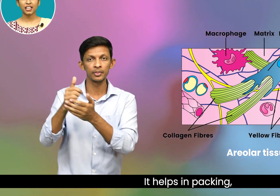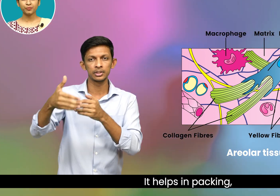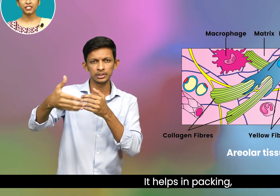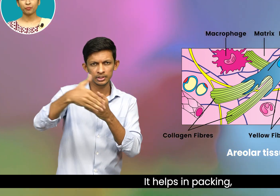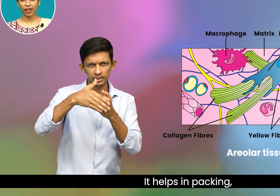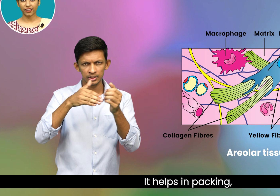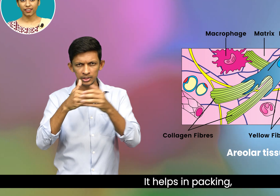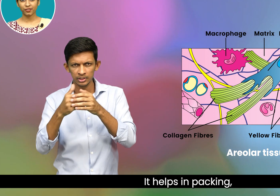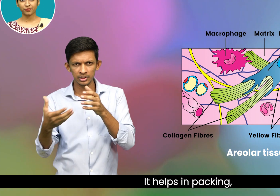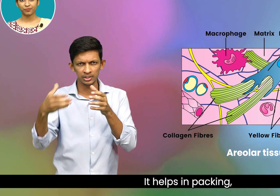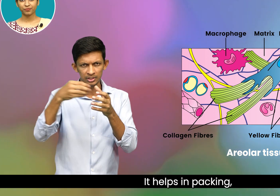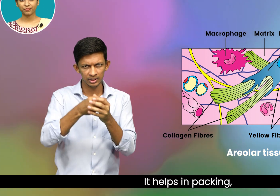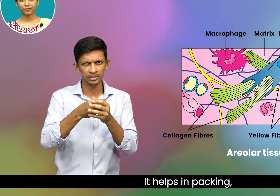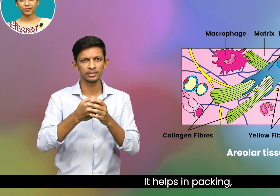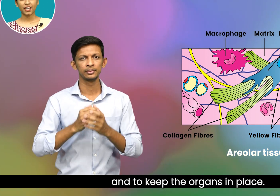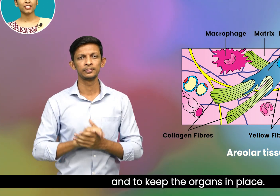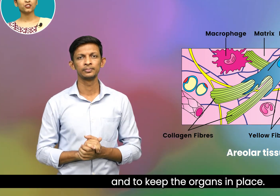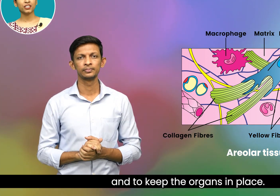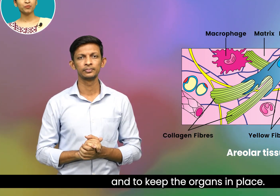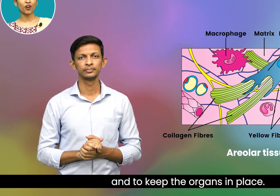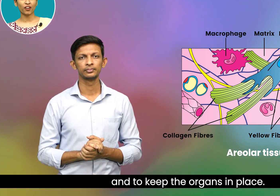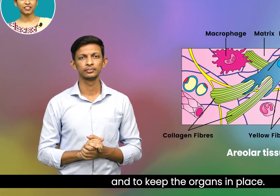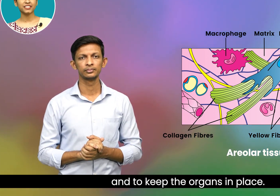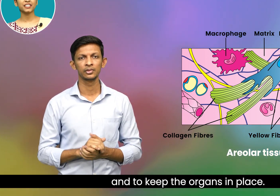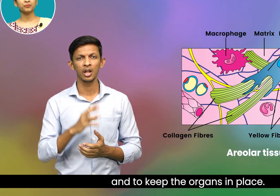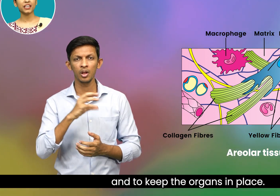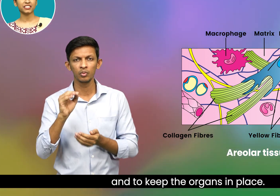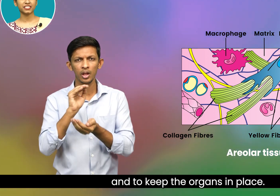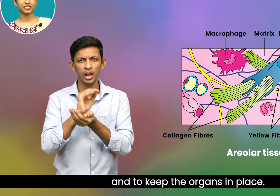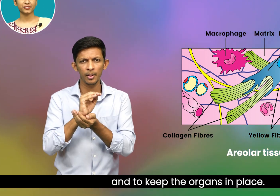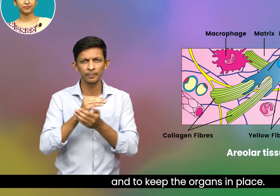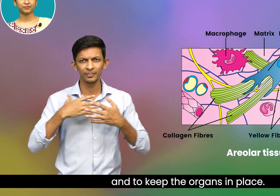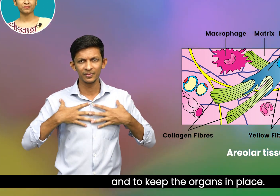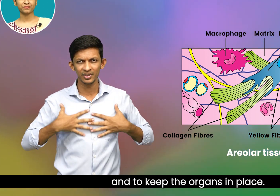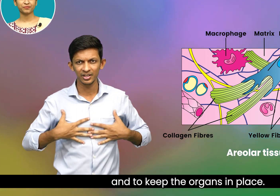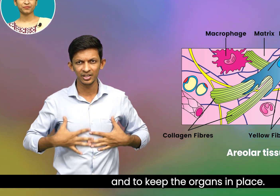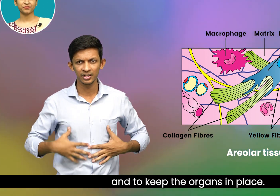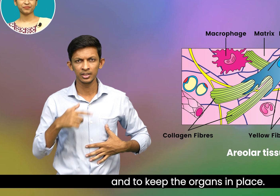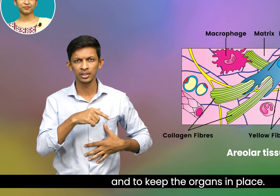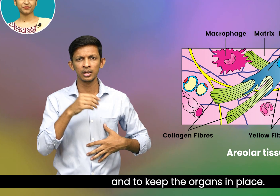It helps in packing and to keep the organs in place.